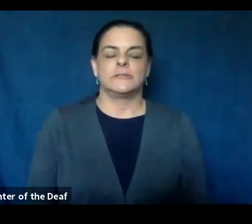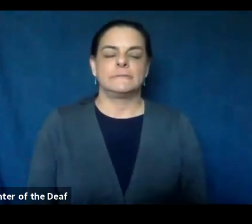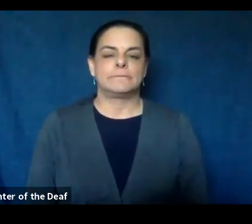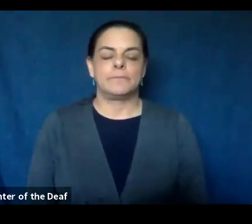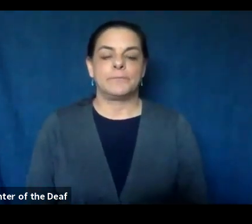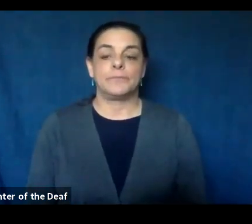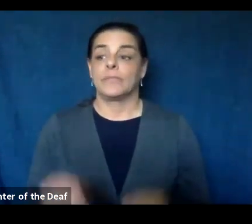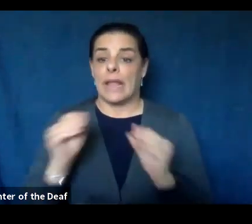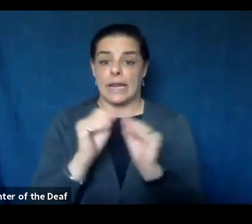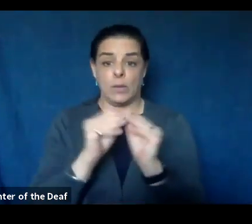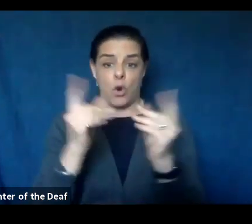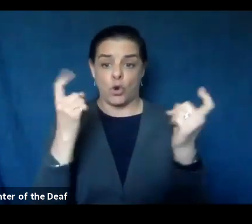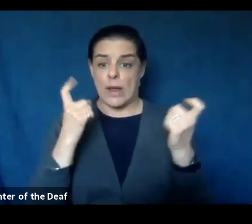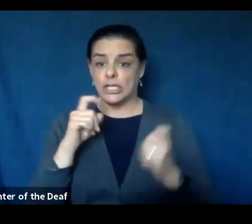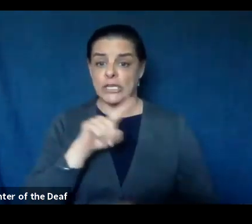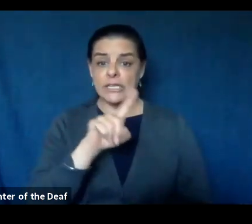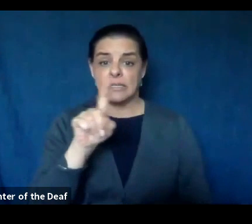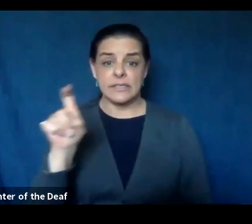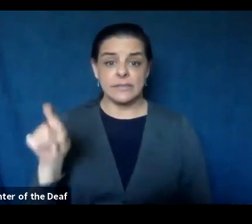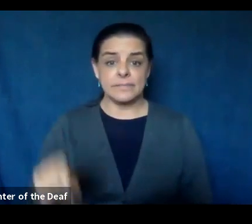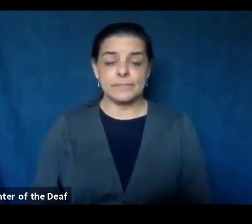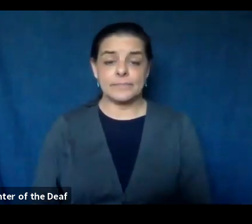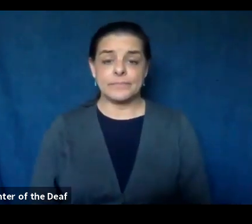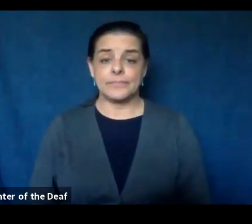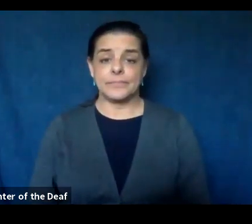Any other questions?